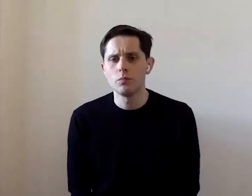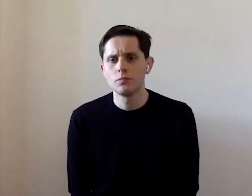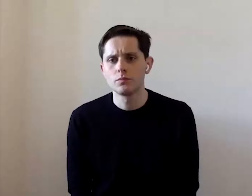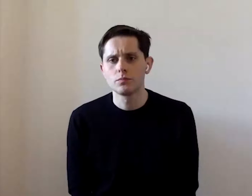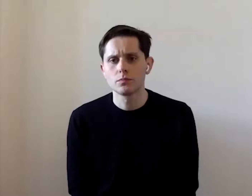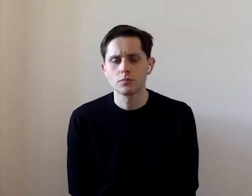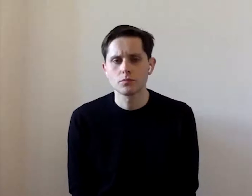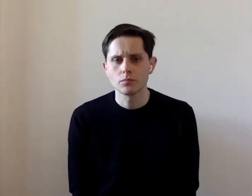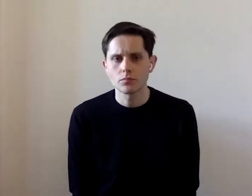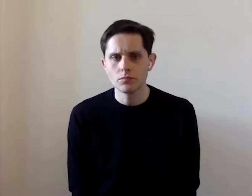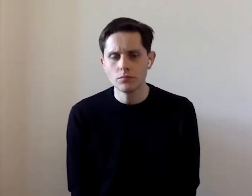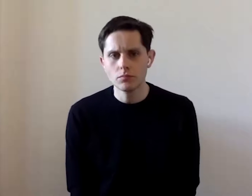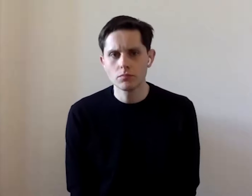community is quite low.